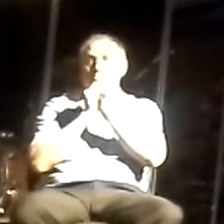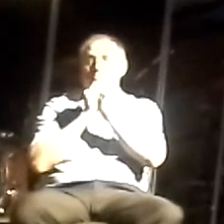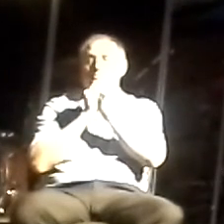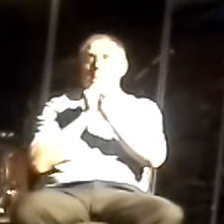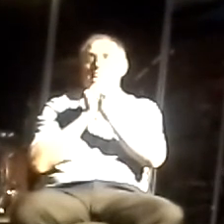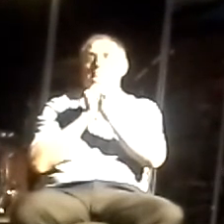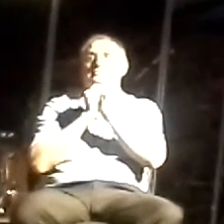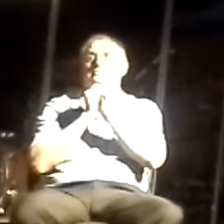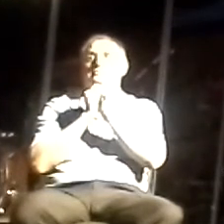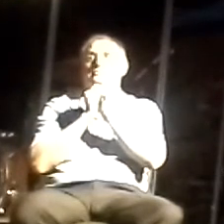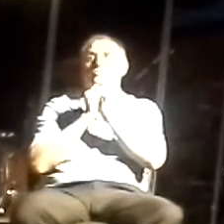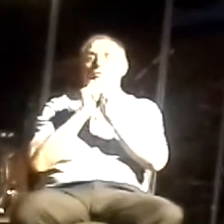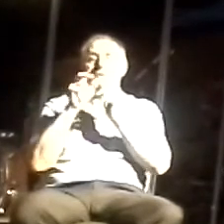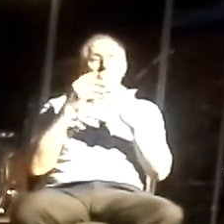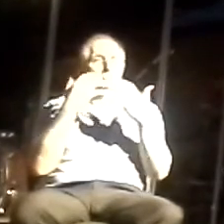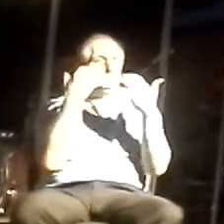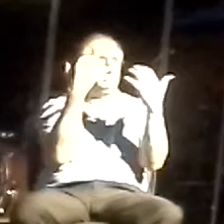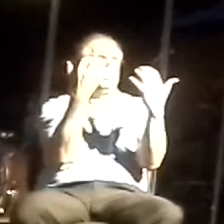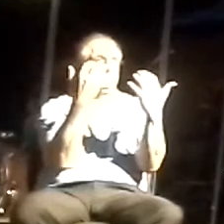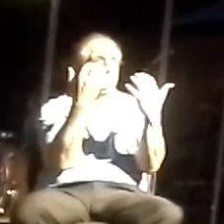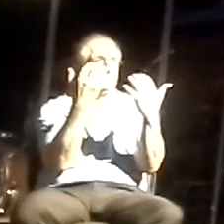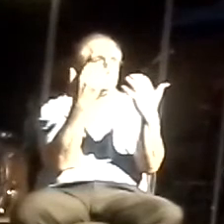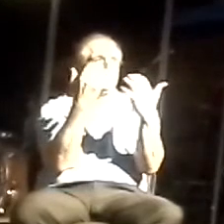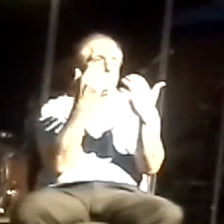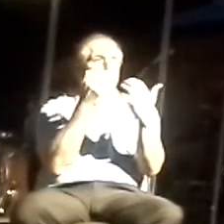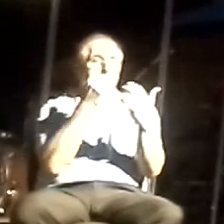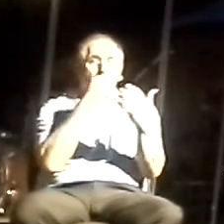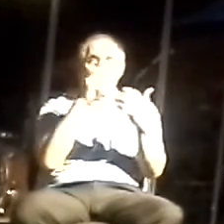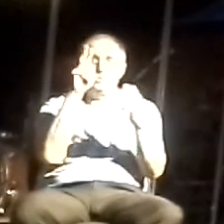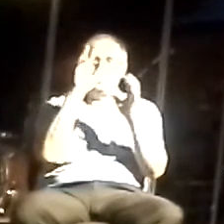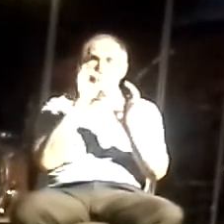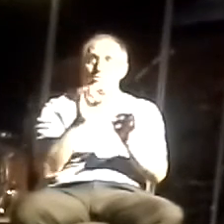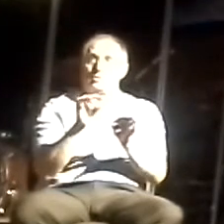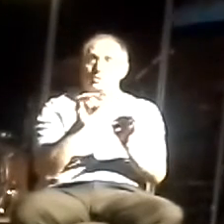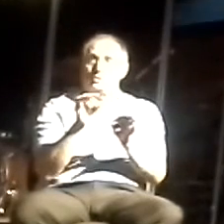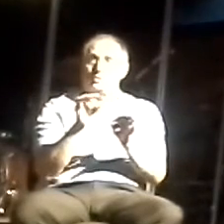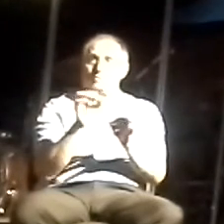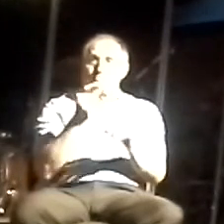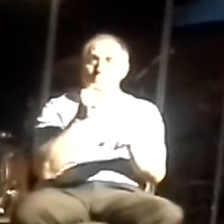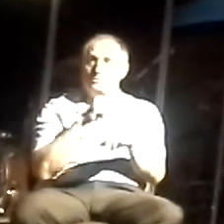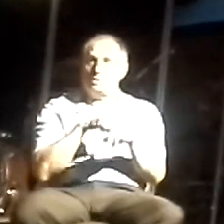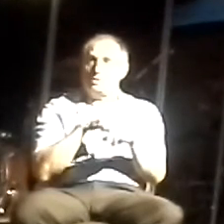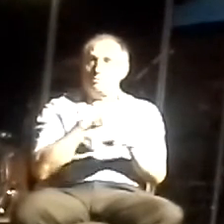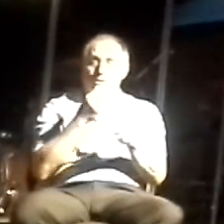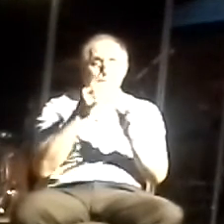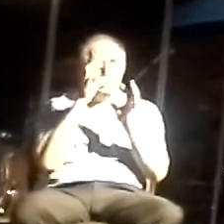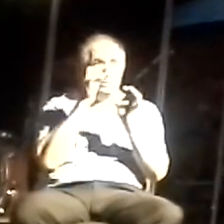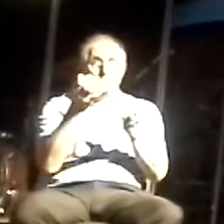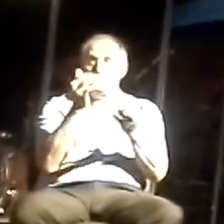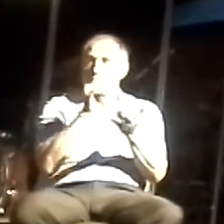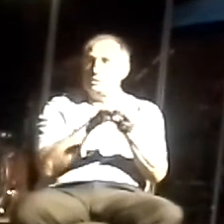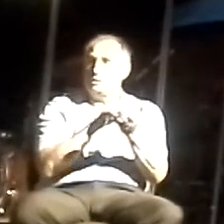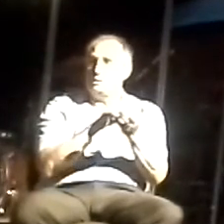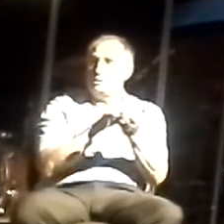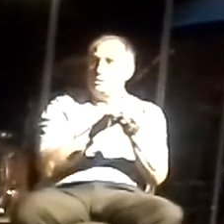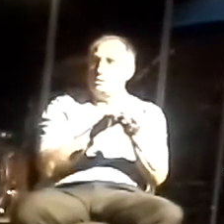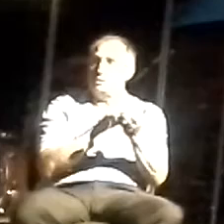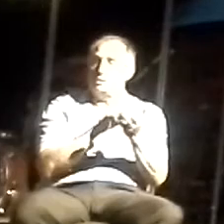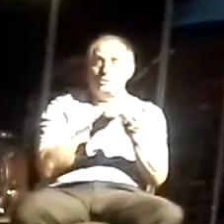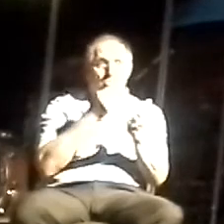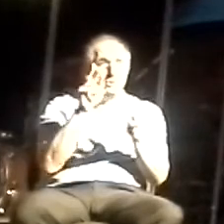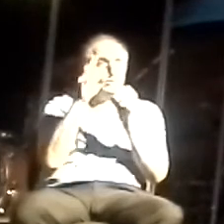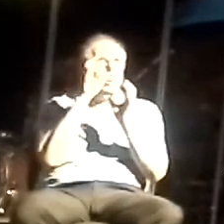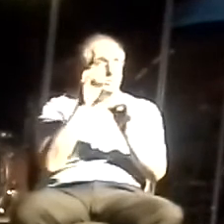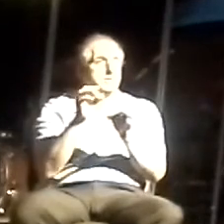room. For those of you sitting here in the room today, if you're ready to make that decision for the first time, or maybe today's a rededication of your life to Christ, if you're ready to